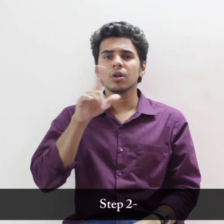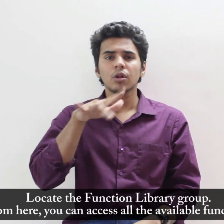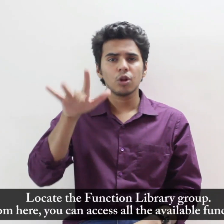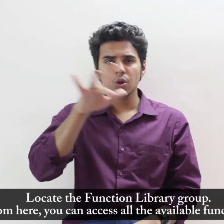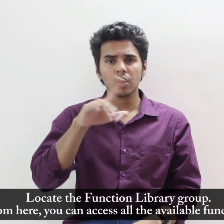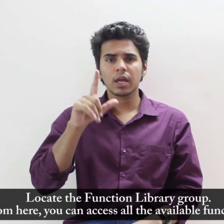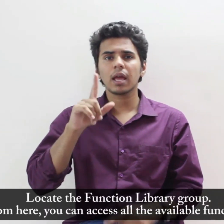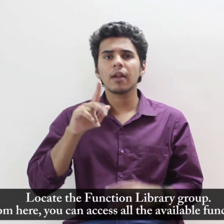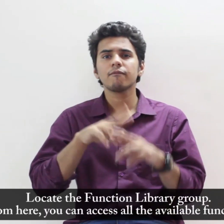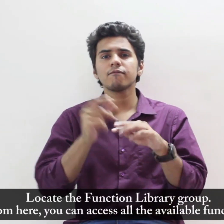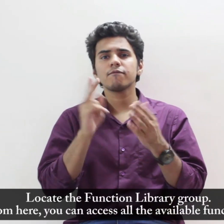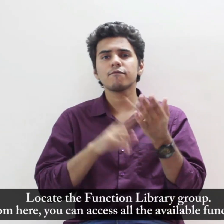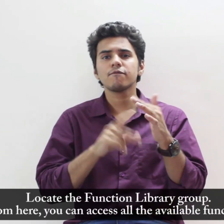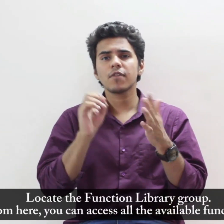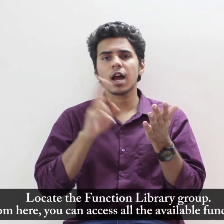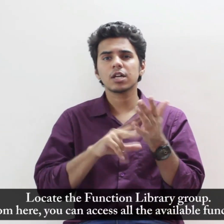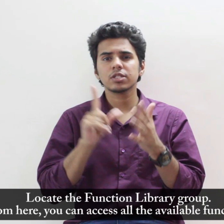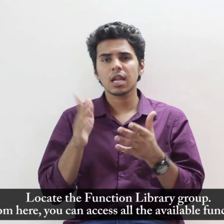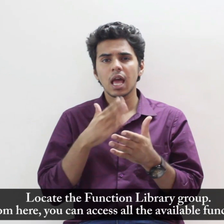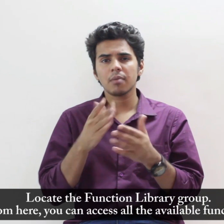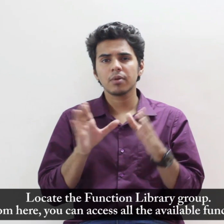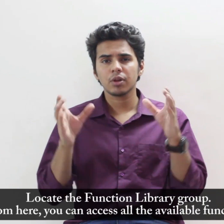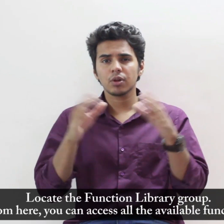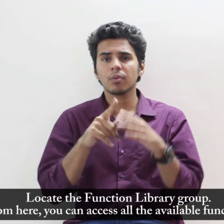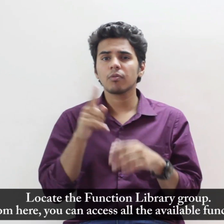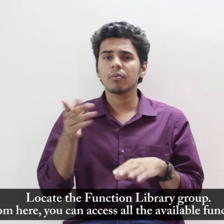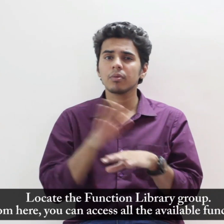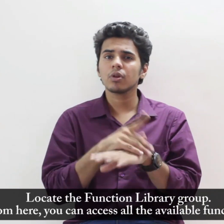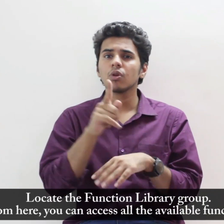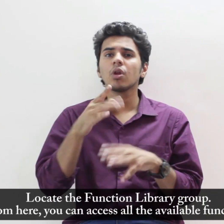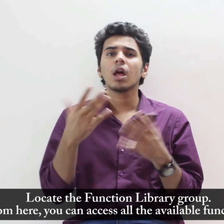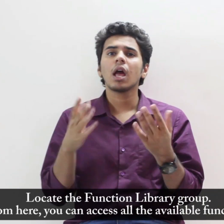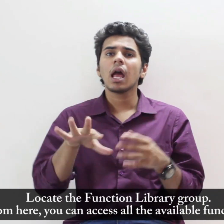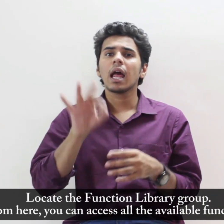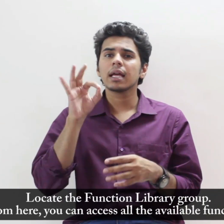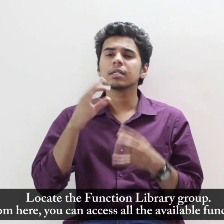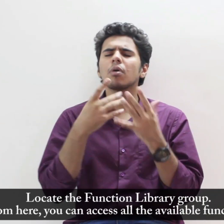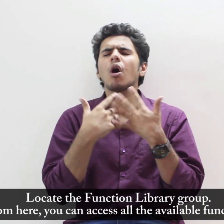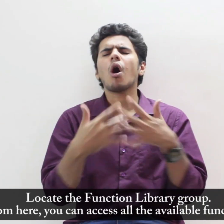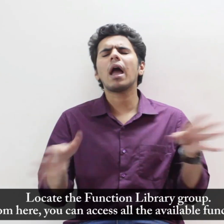Locate the function library group. From here you can access all the available functions.